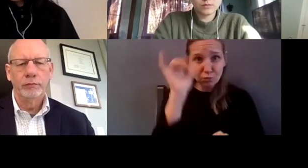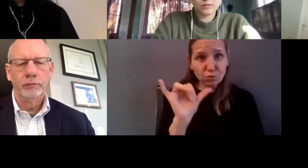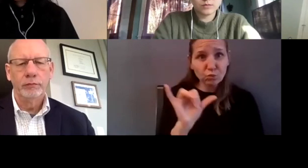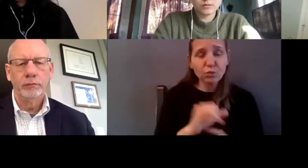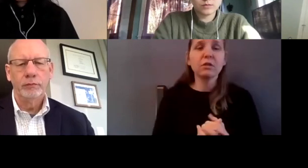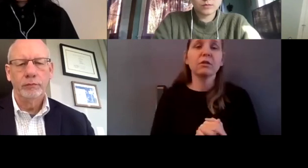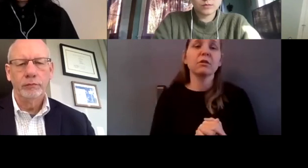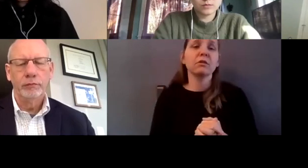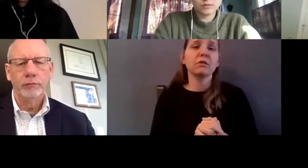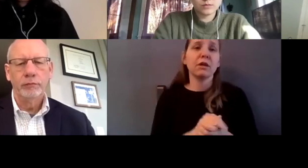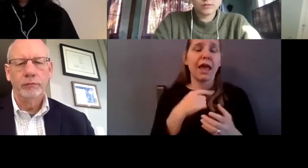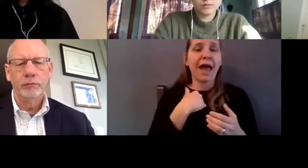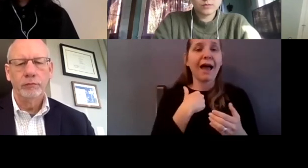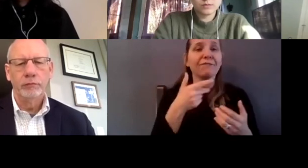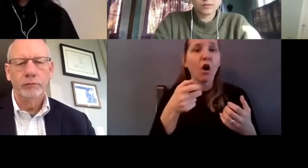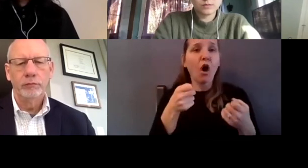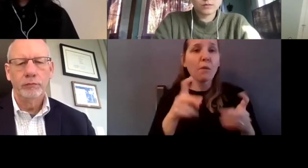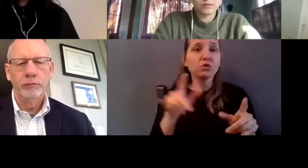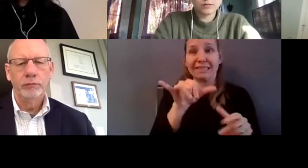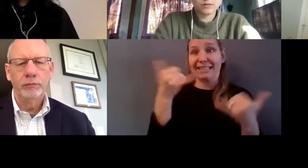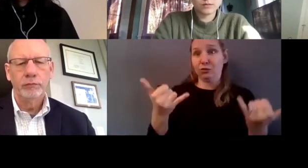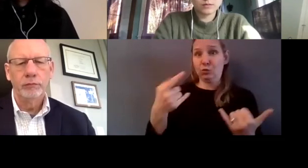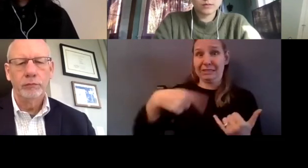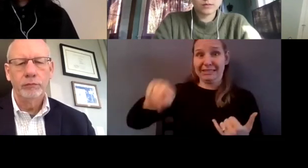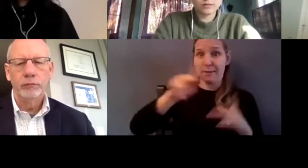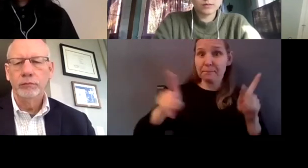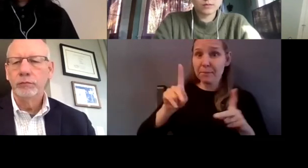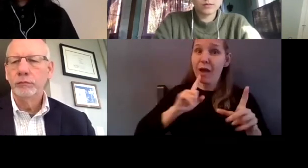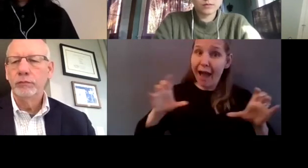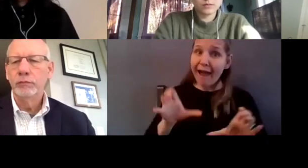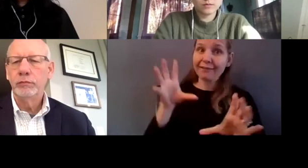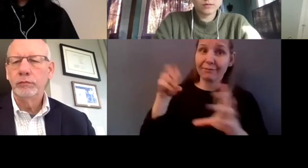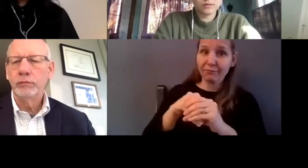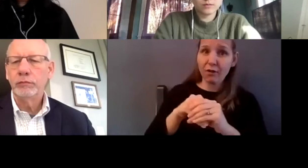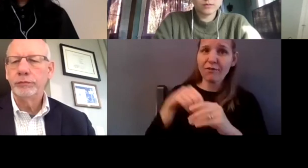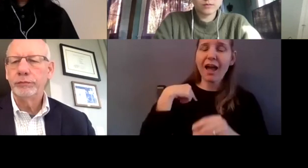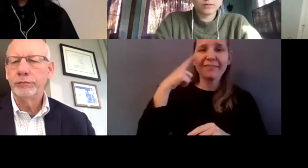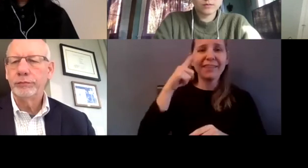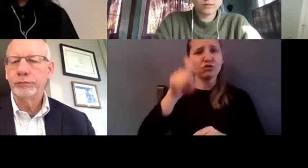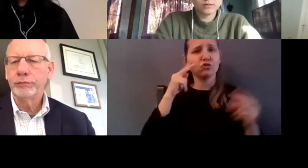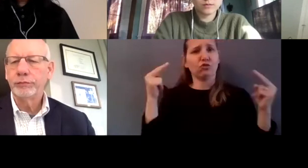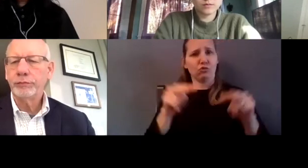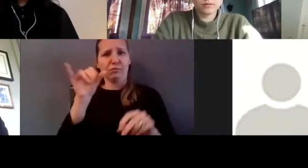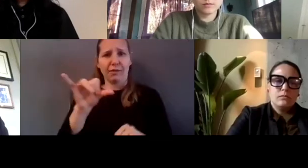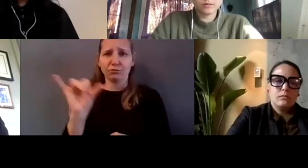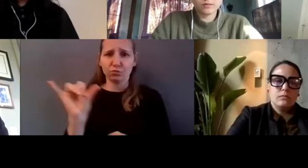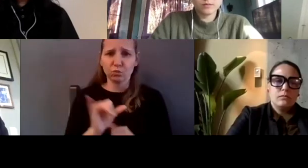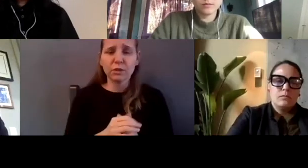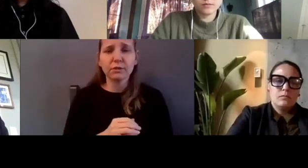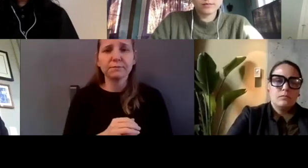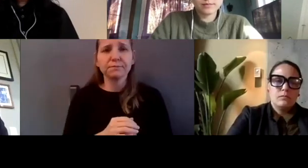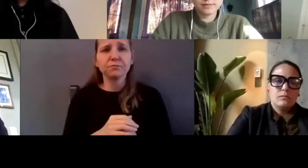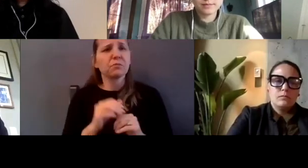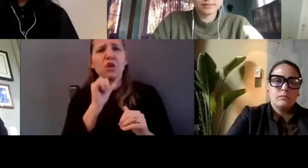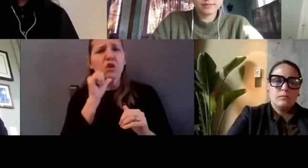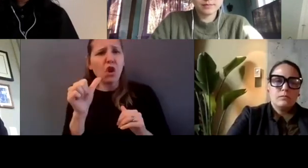in civic opportunities like the one you're doing today. So I would stress that, not more so, but in